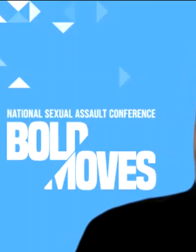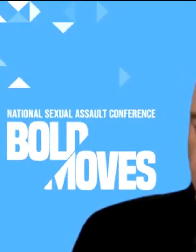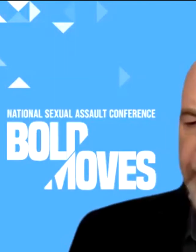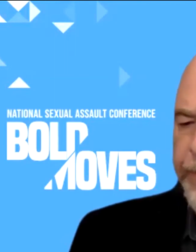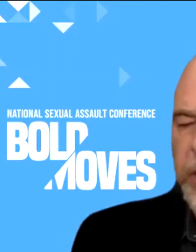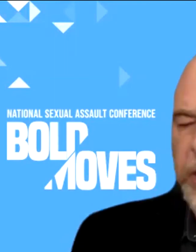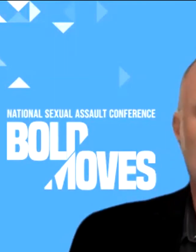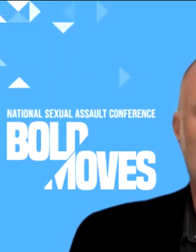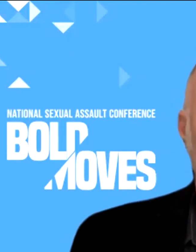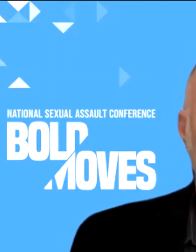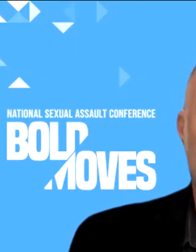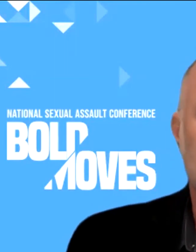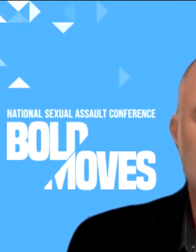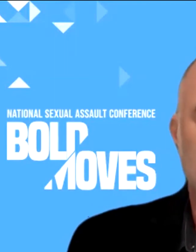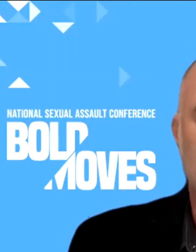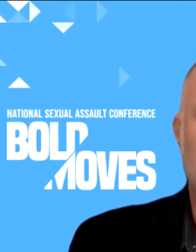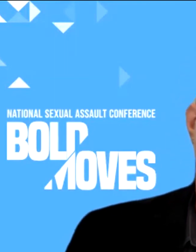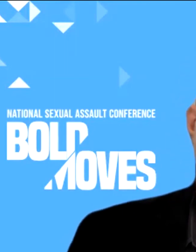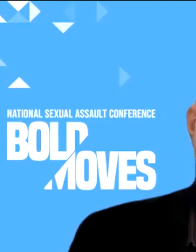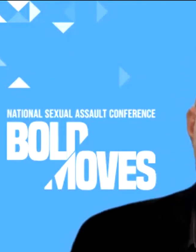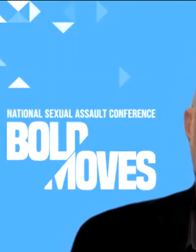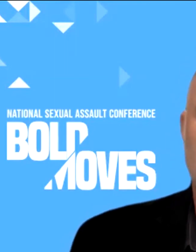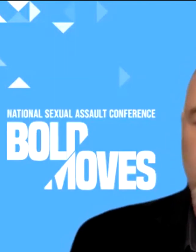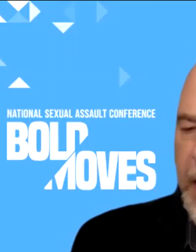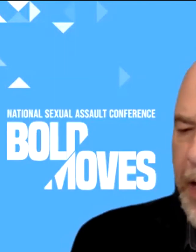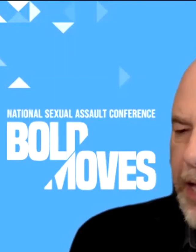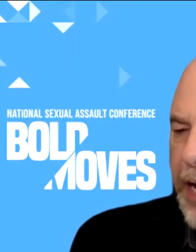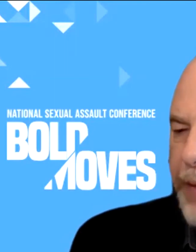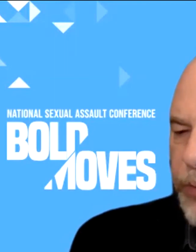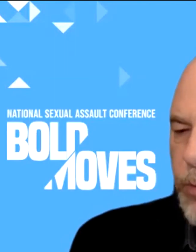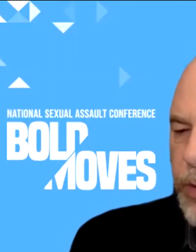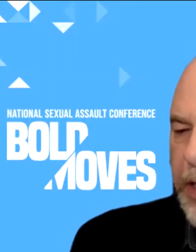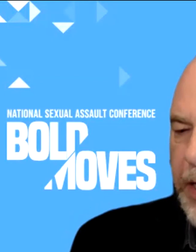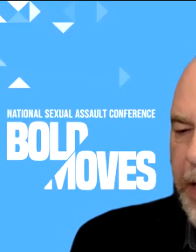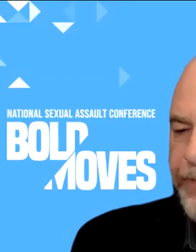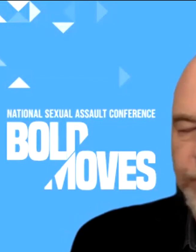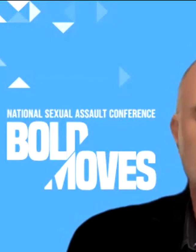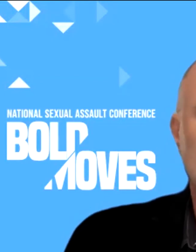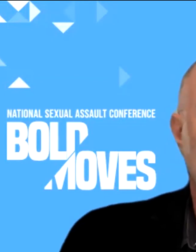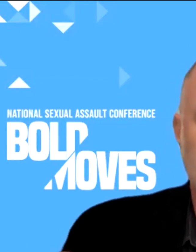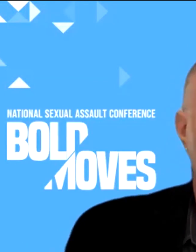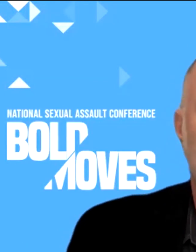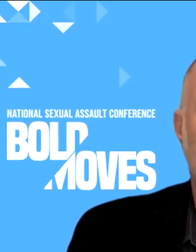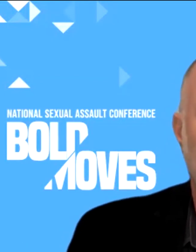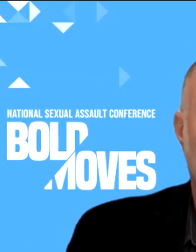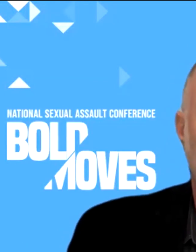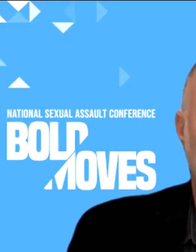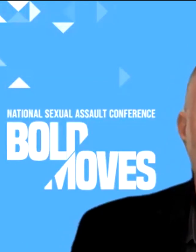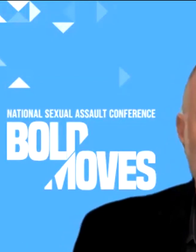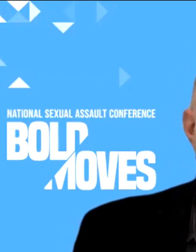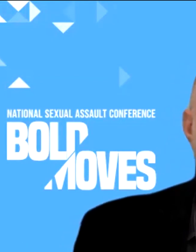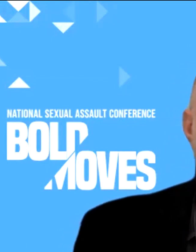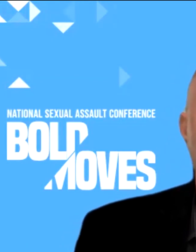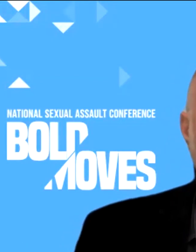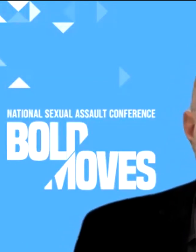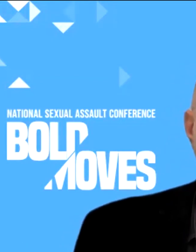in. This is an incredible time, the time of the pandemic, with the racial justice,